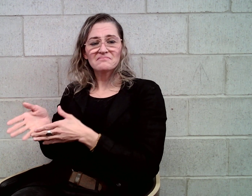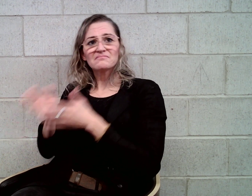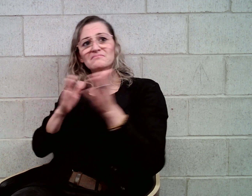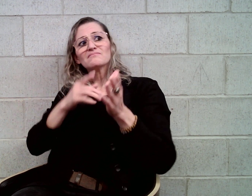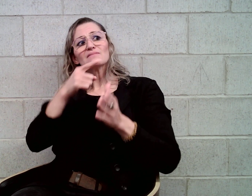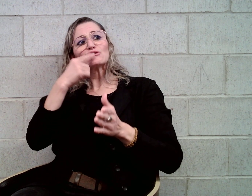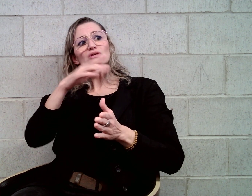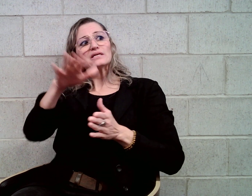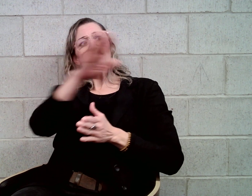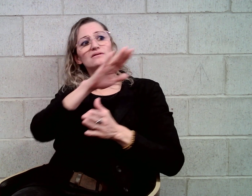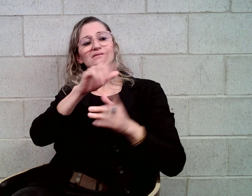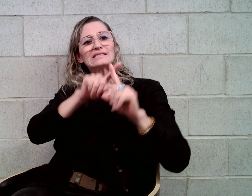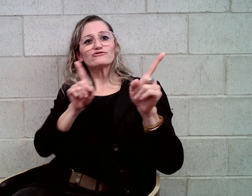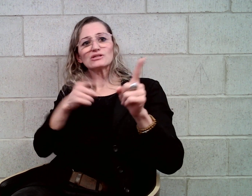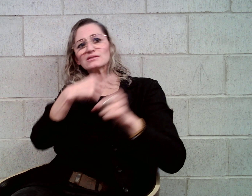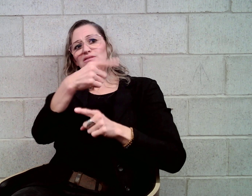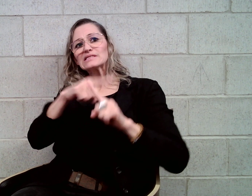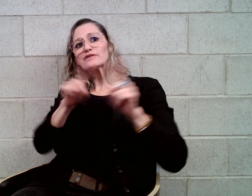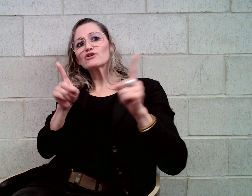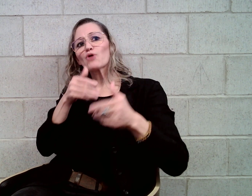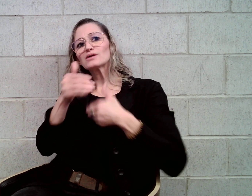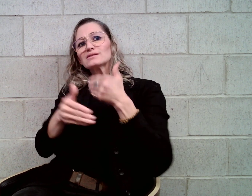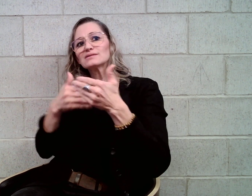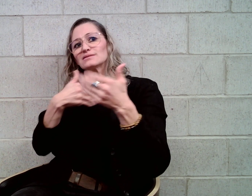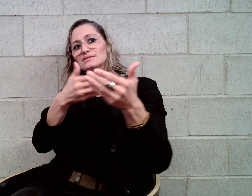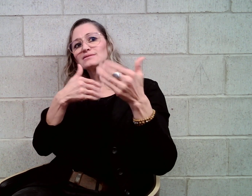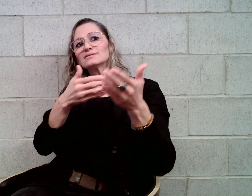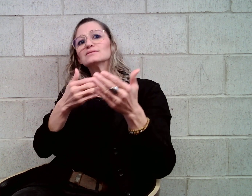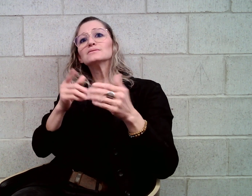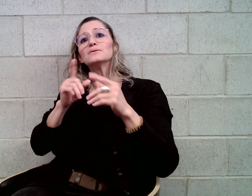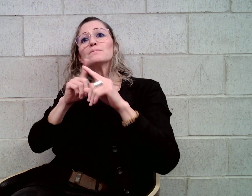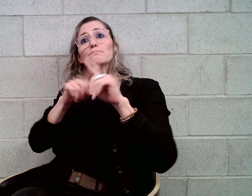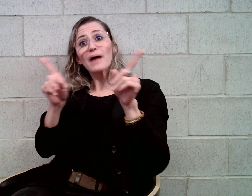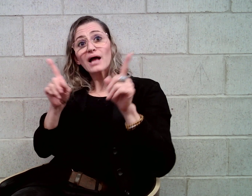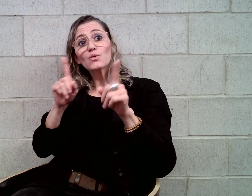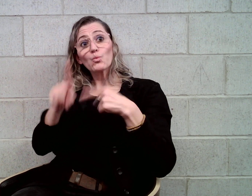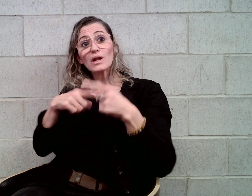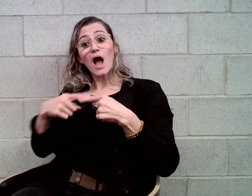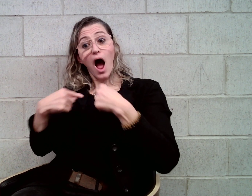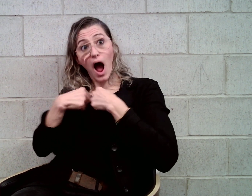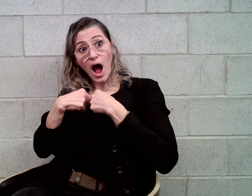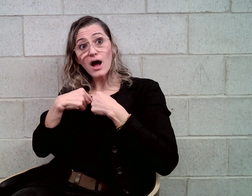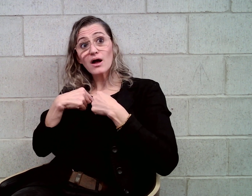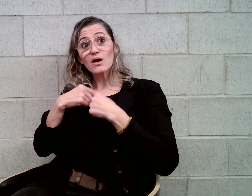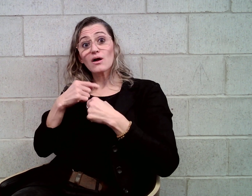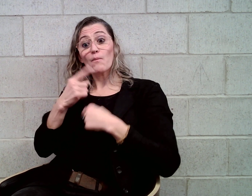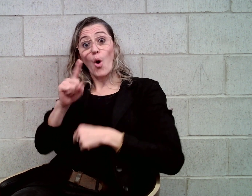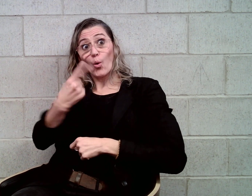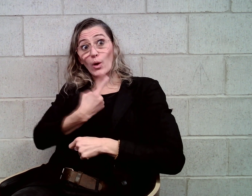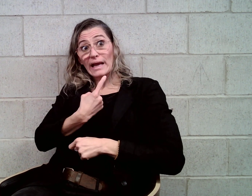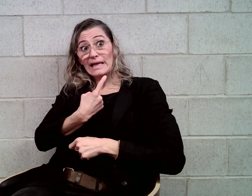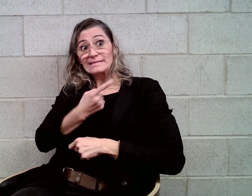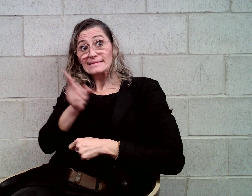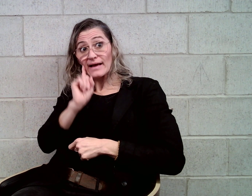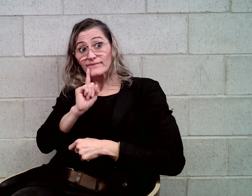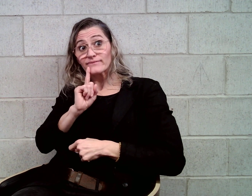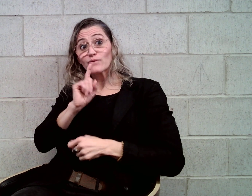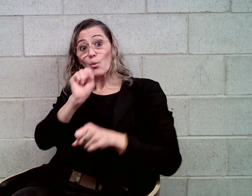theater. That's what we do all the time. When we're doing it in a mixed cast, I think it creates a different process. Now in